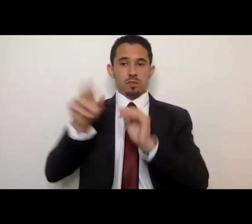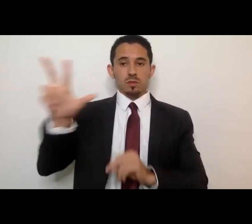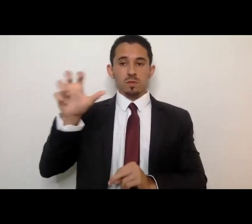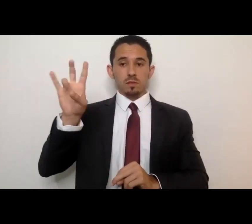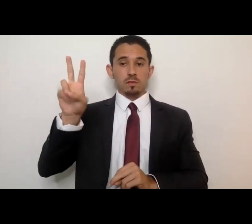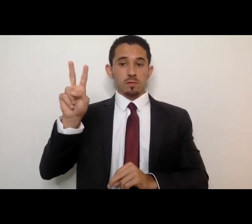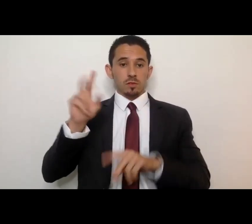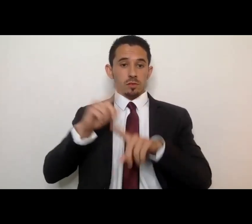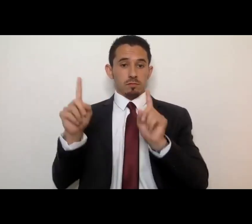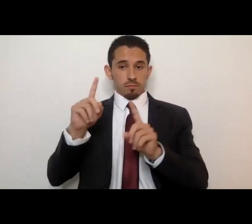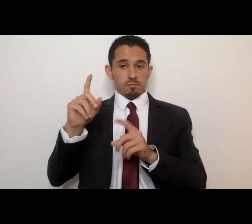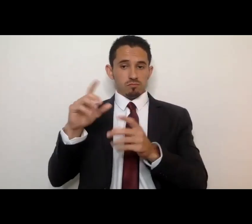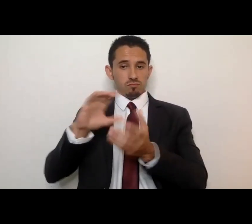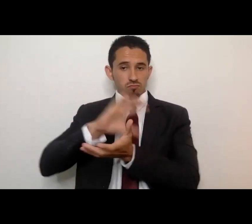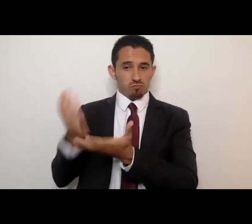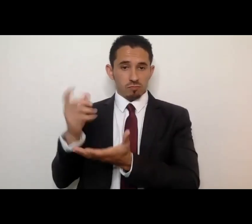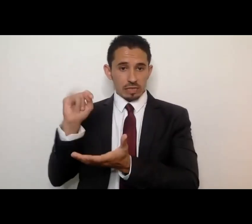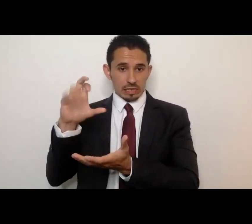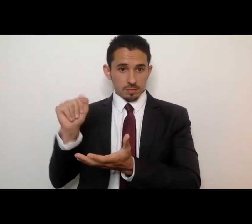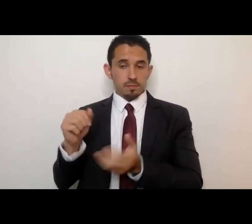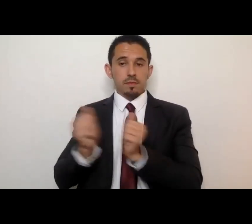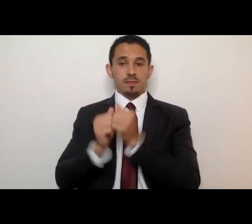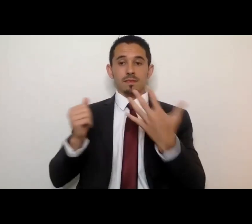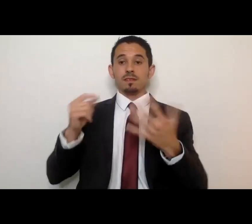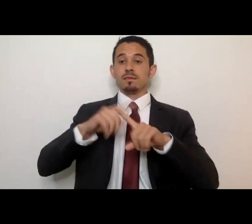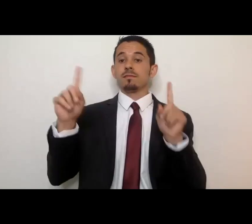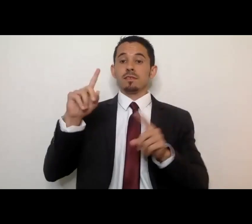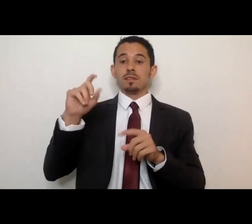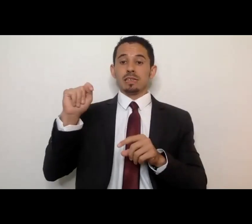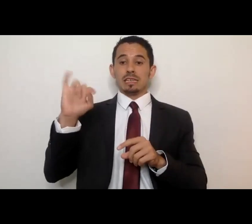So of the data I collected 372 ticks in total.